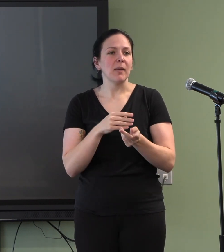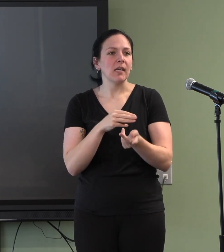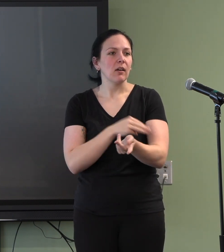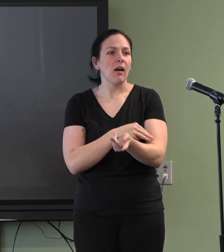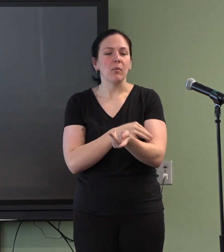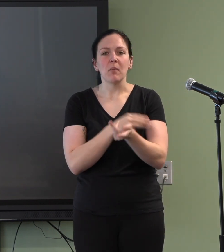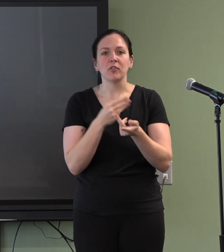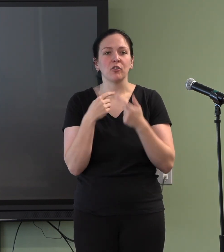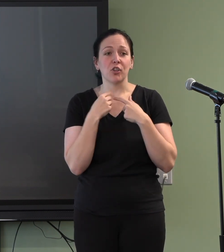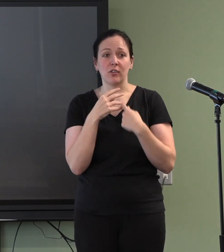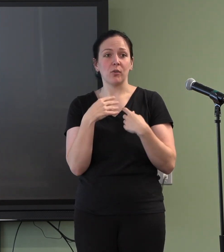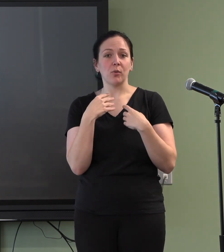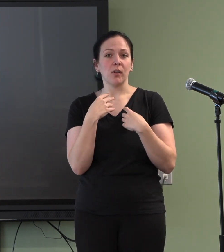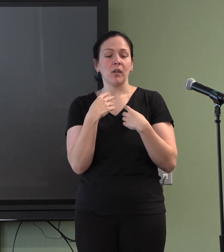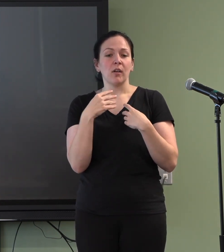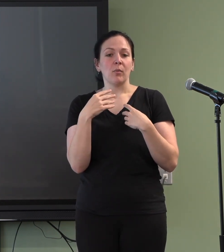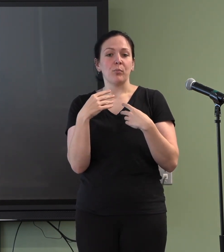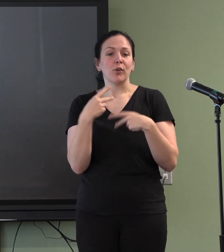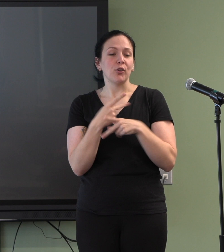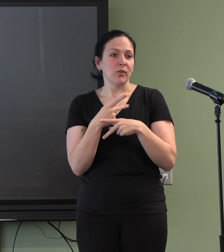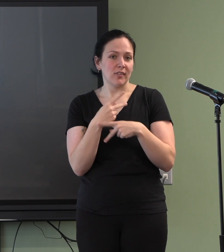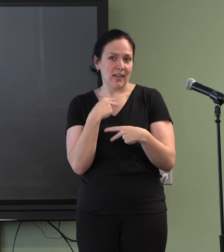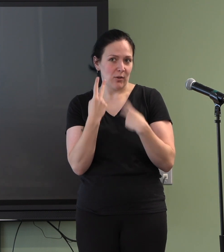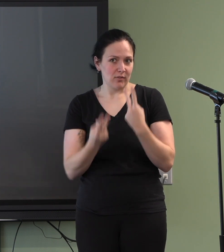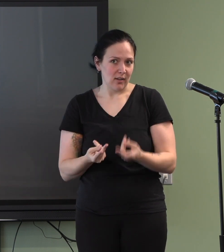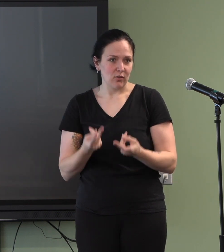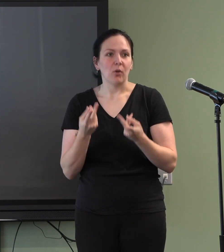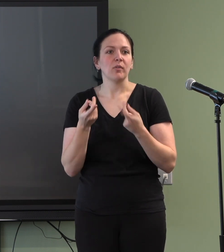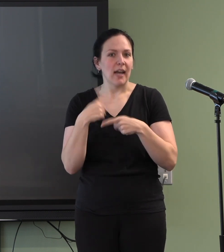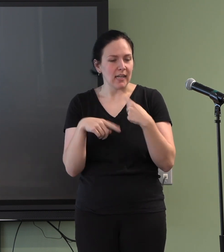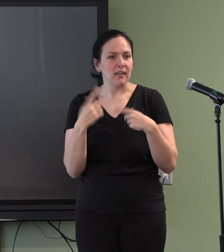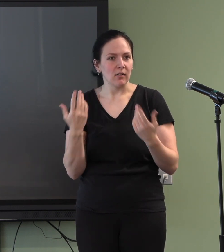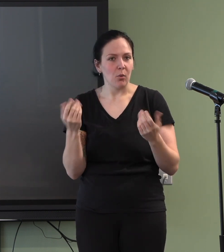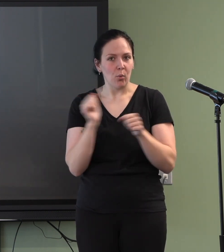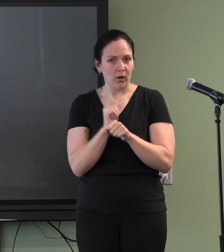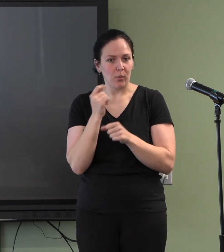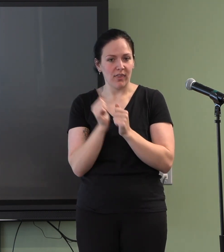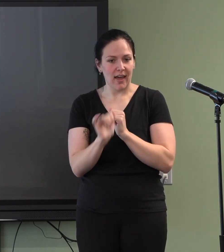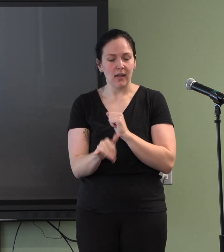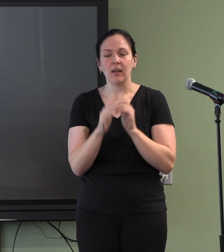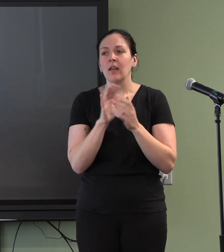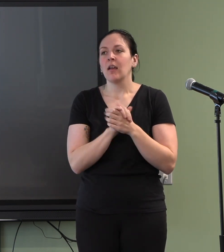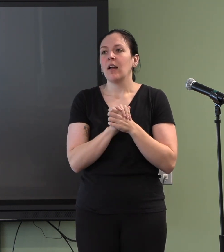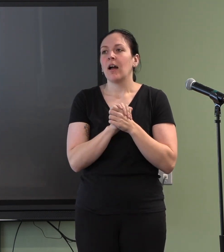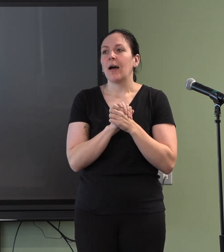anatomy, musculature to produce sounds, and so signing can work with that.